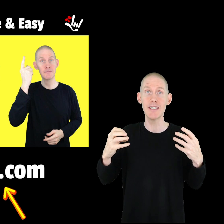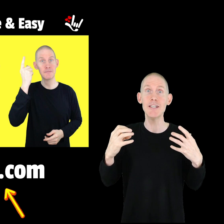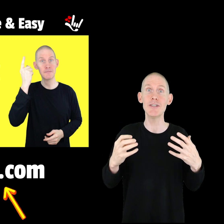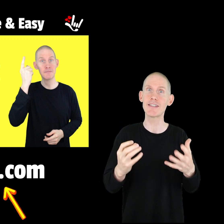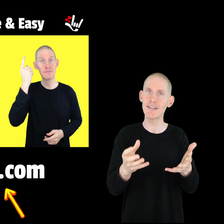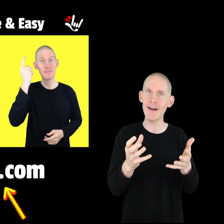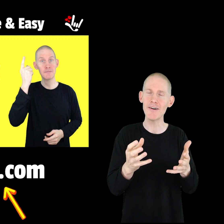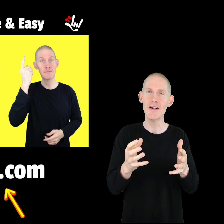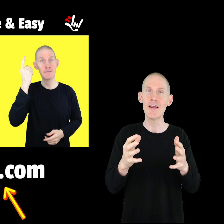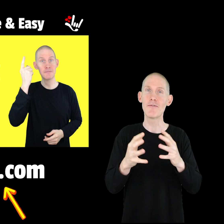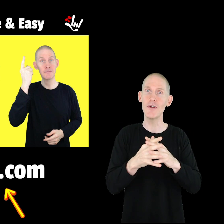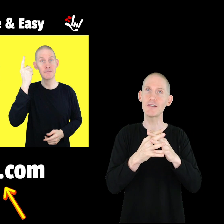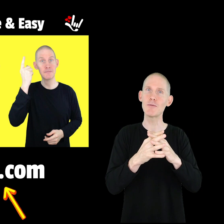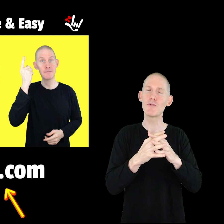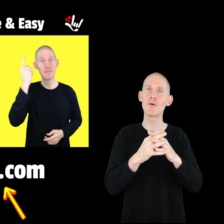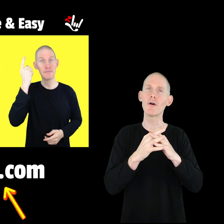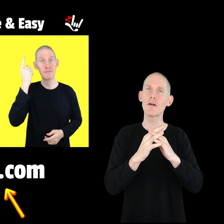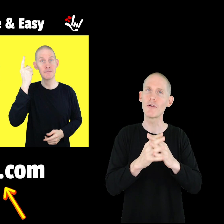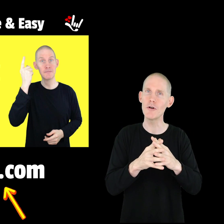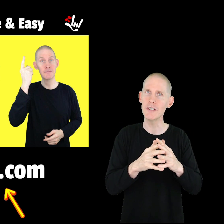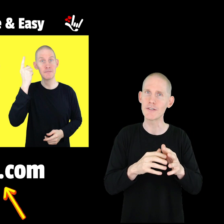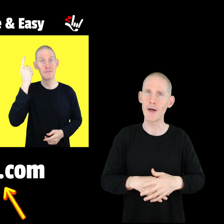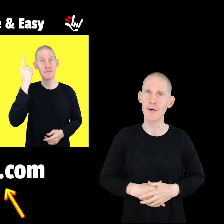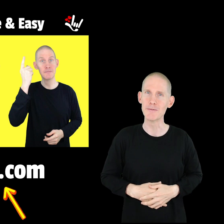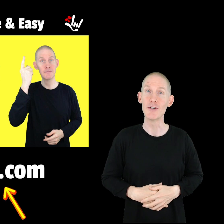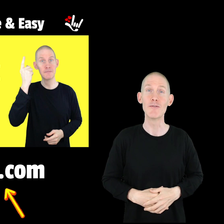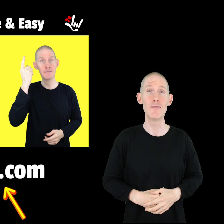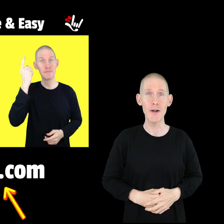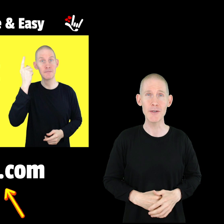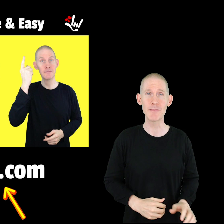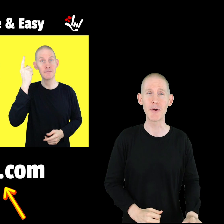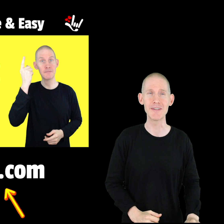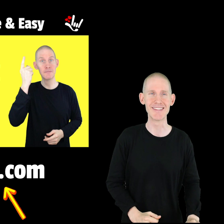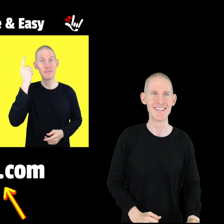teaching style fits with your learning style. Very important.